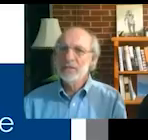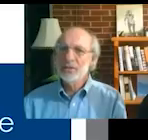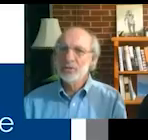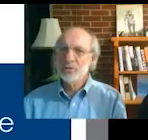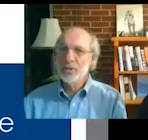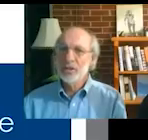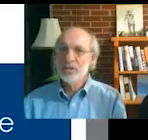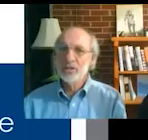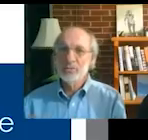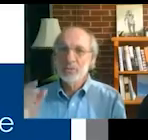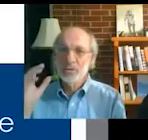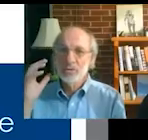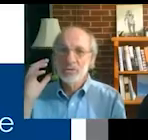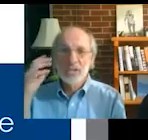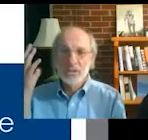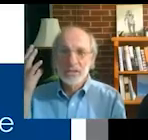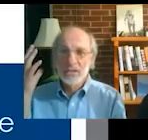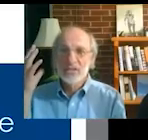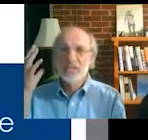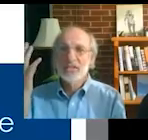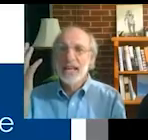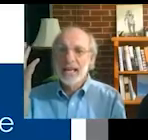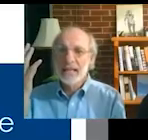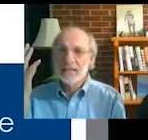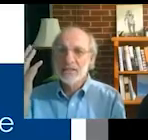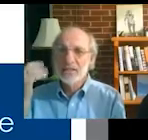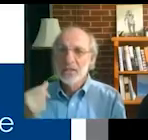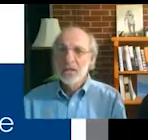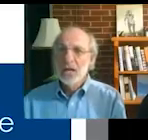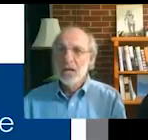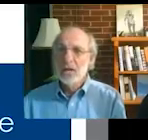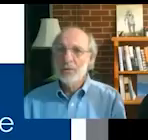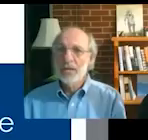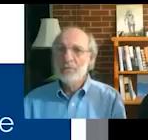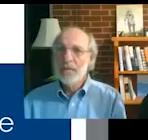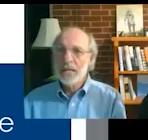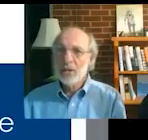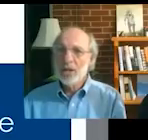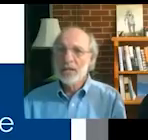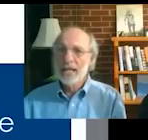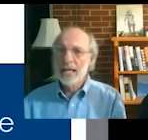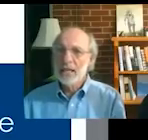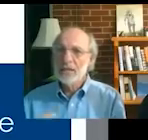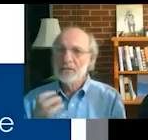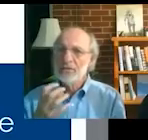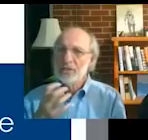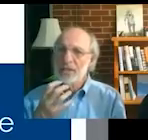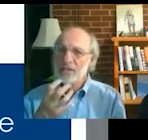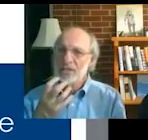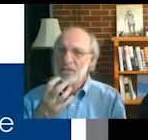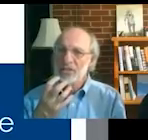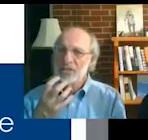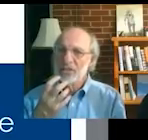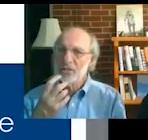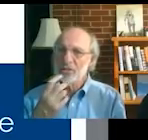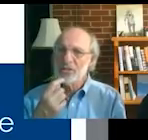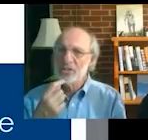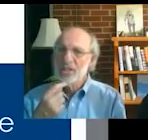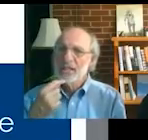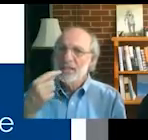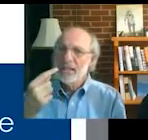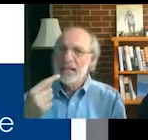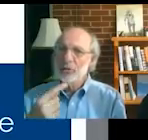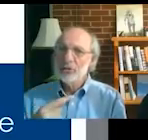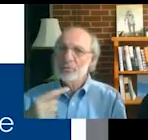be individuals with autism whose hearing is intact, they may not have the necessary